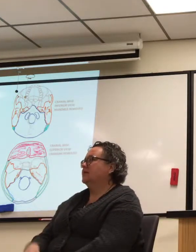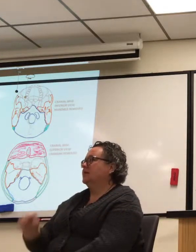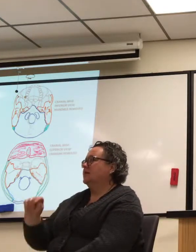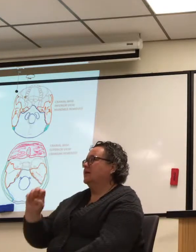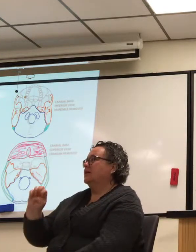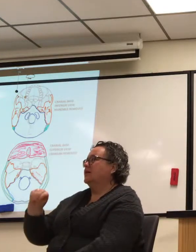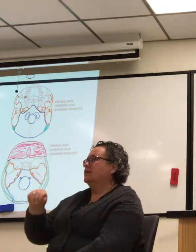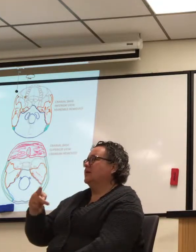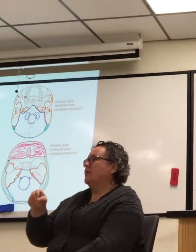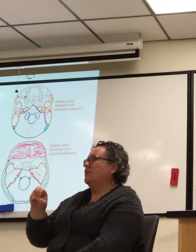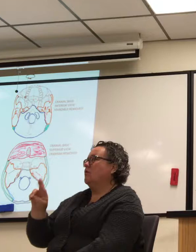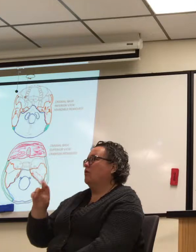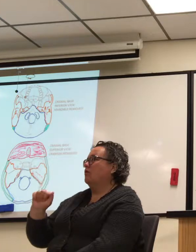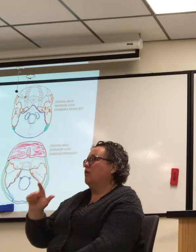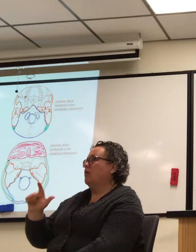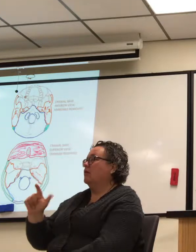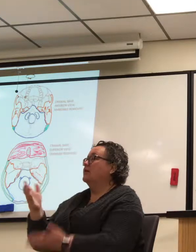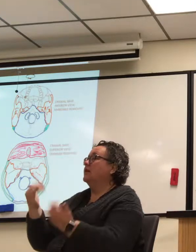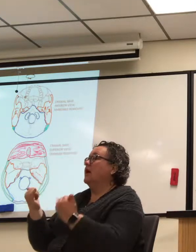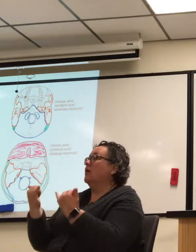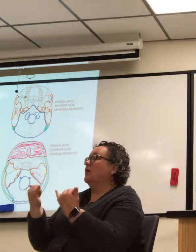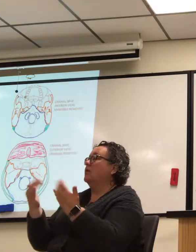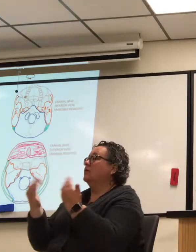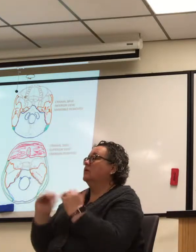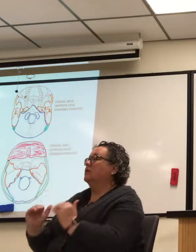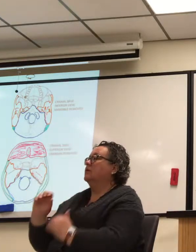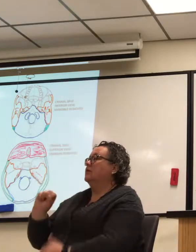Okay, sphenoid.